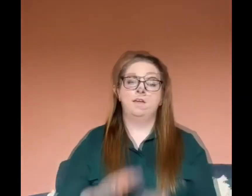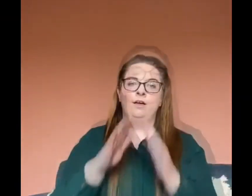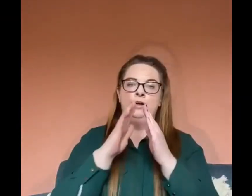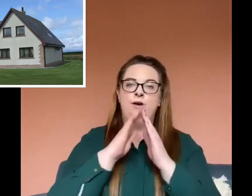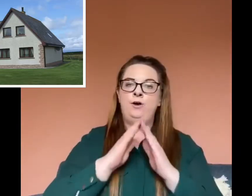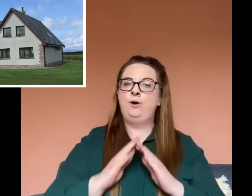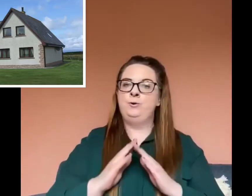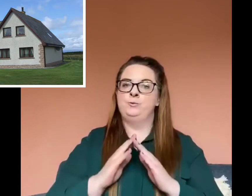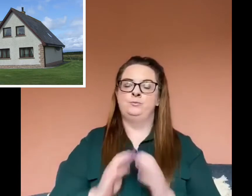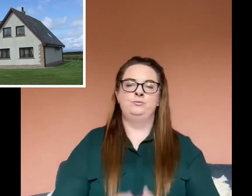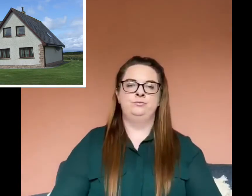Home.